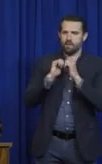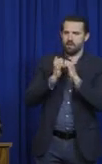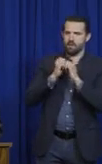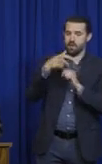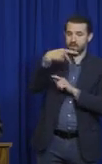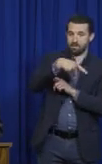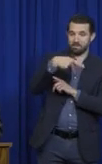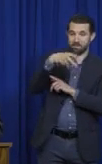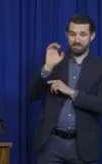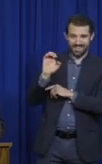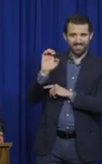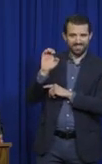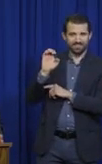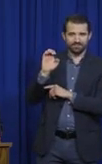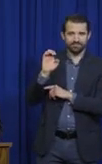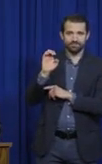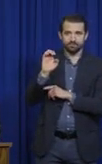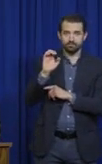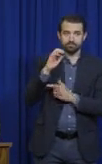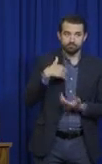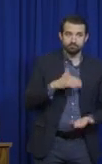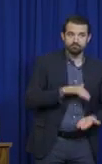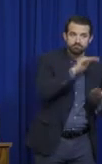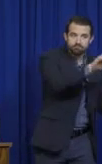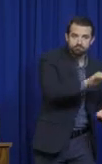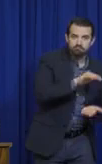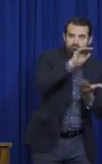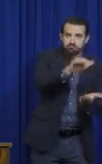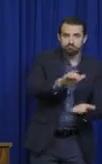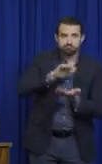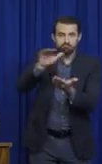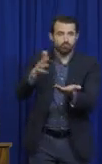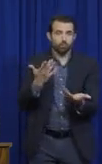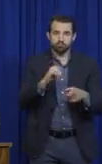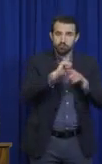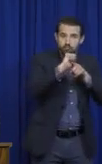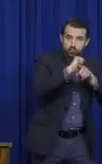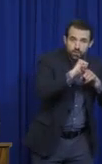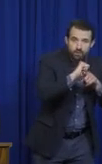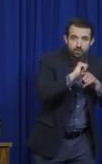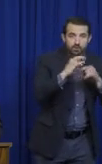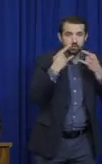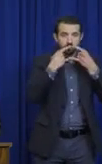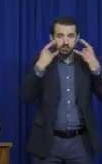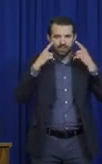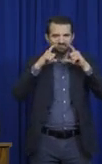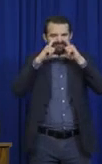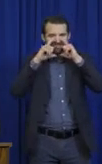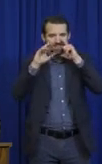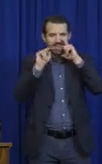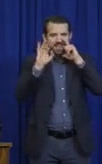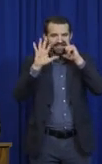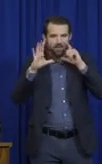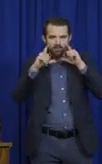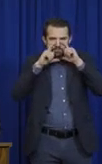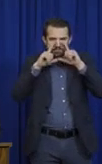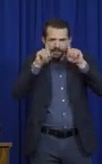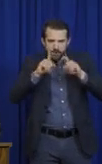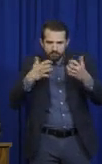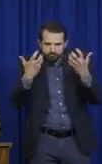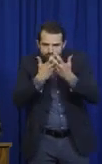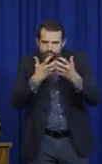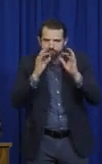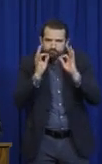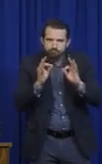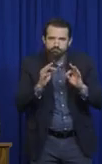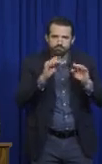them and the other trainings and fit testings that we offer. While we know it's important to protect their